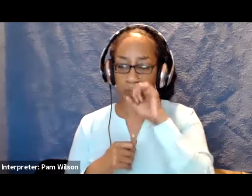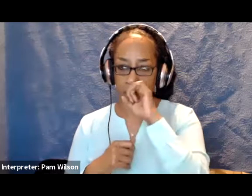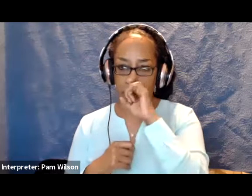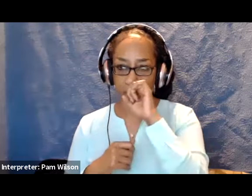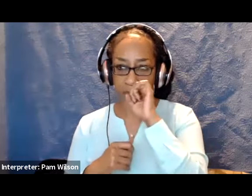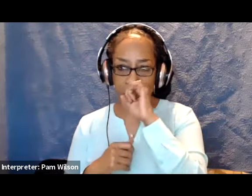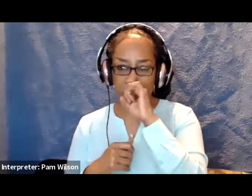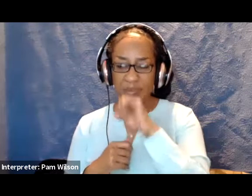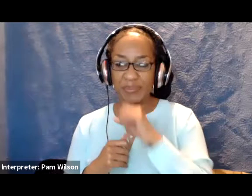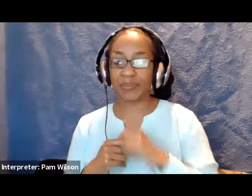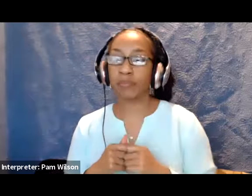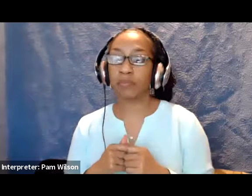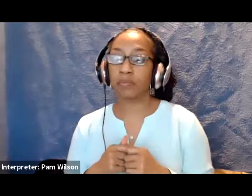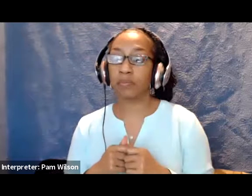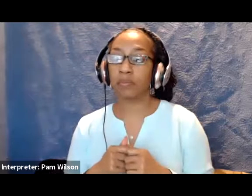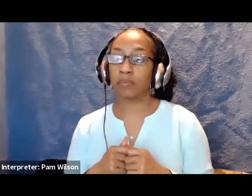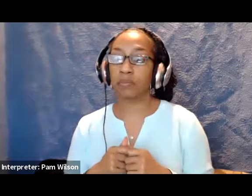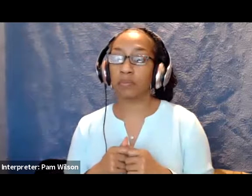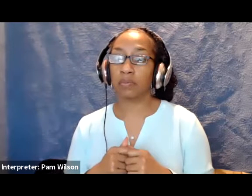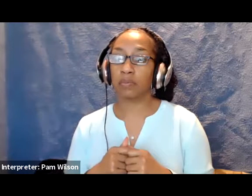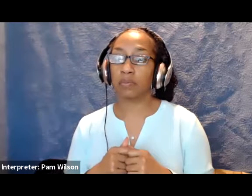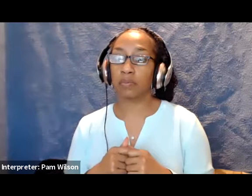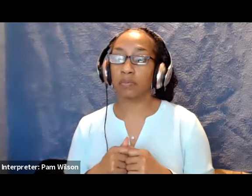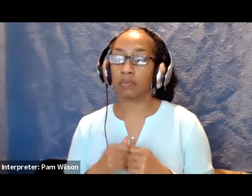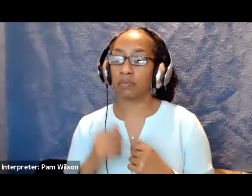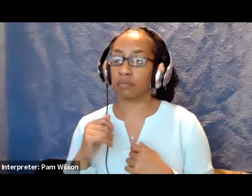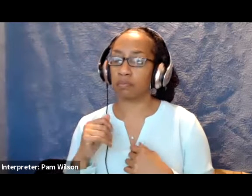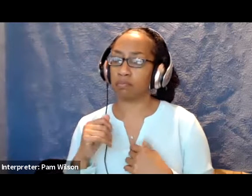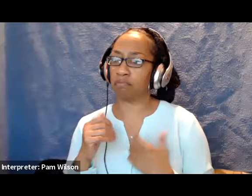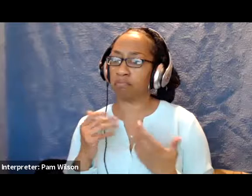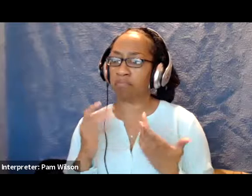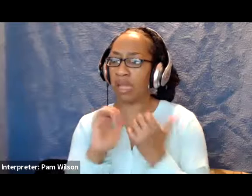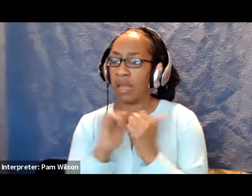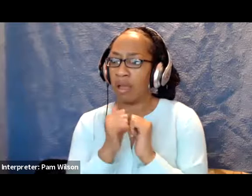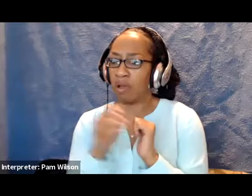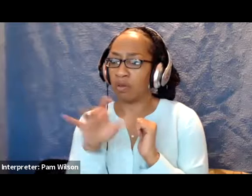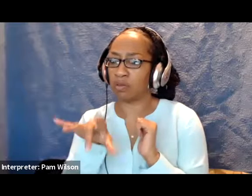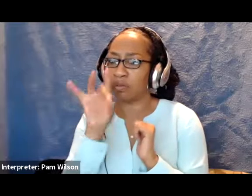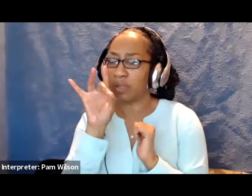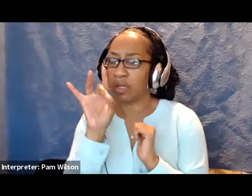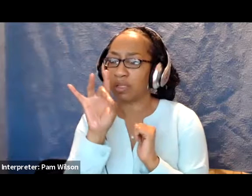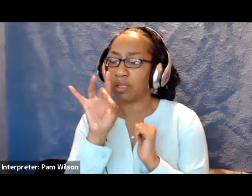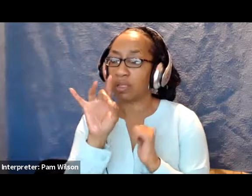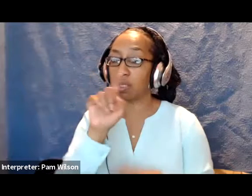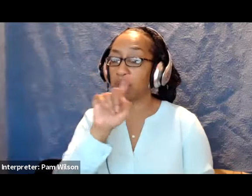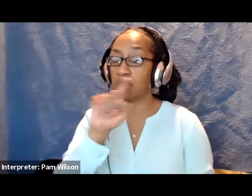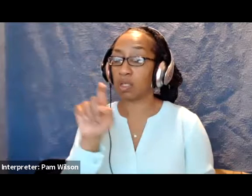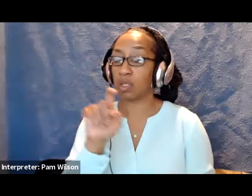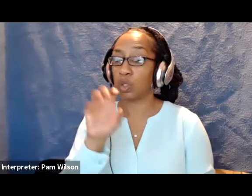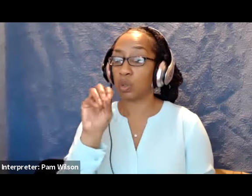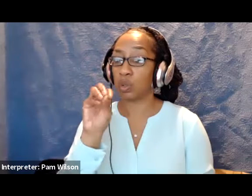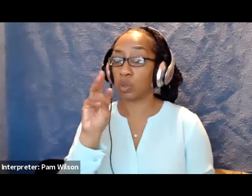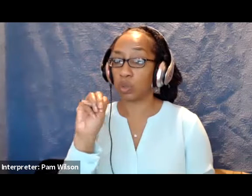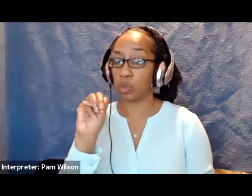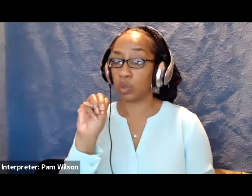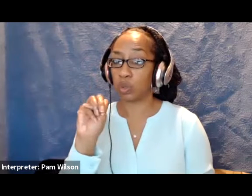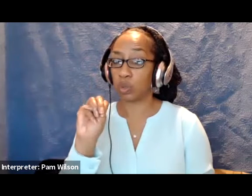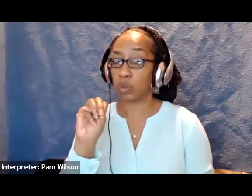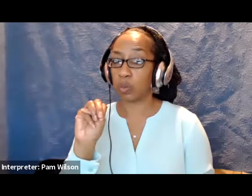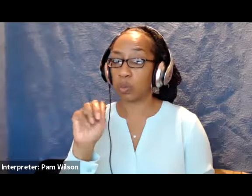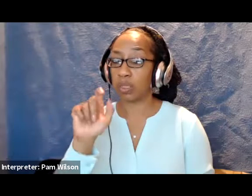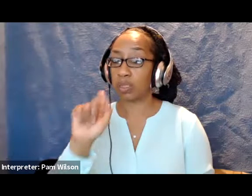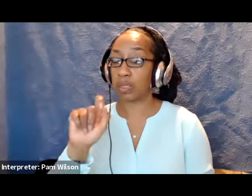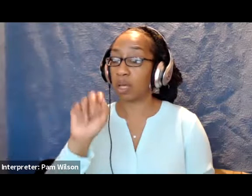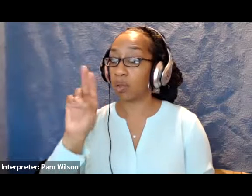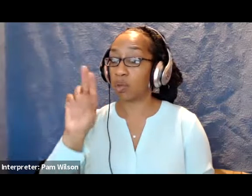Okay, so where do you find that out? You go to Zoom US, as easy